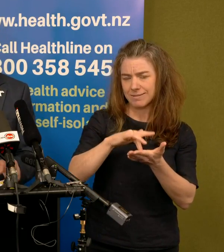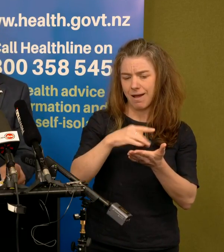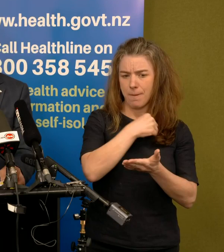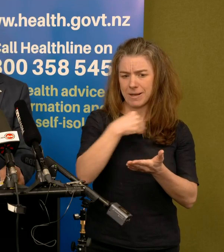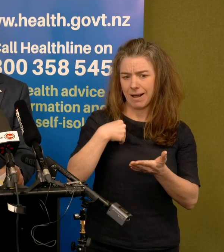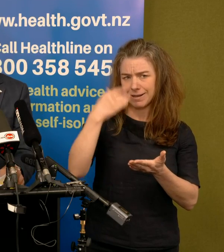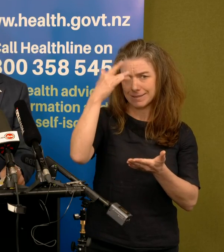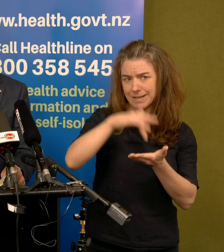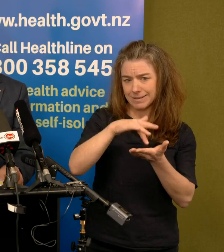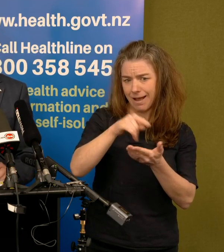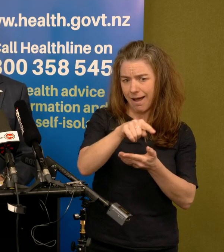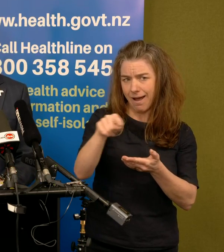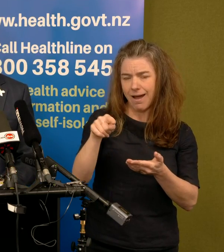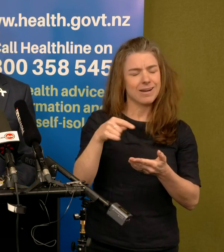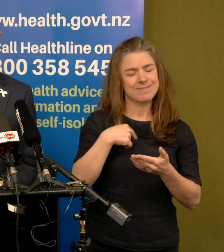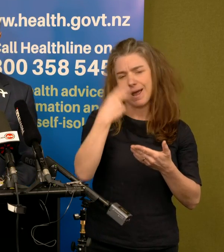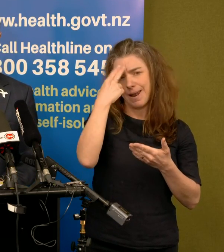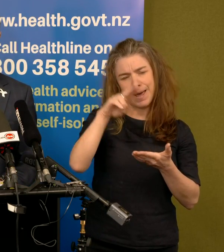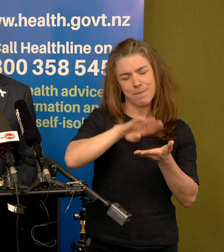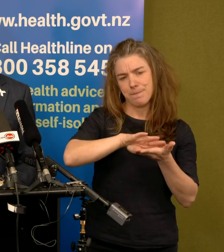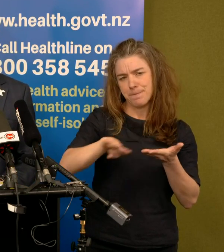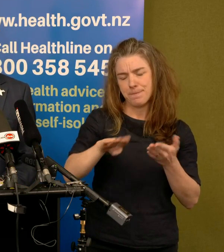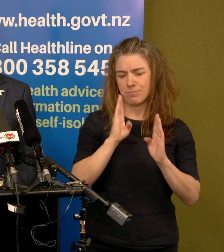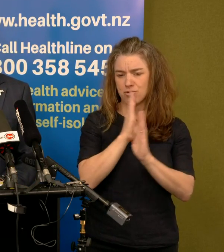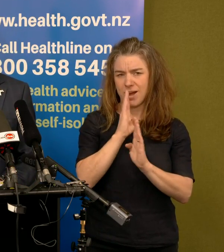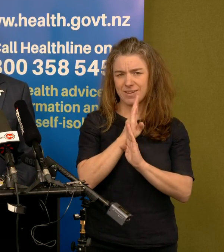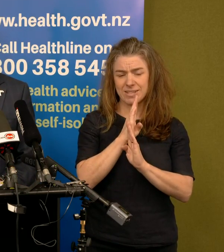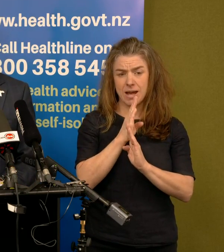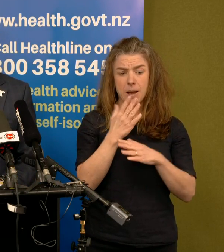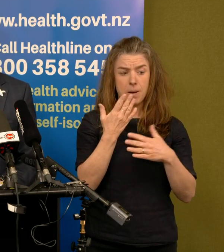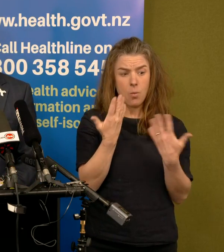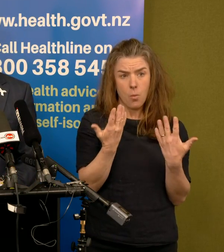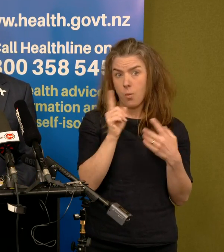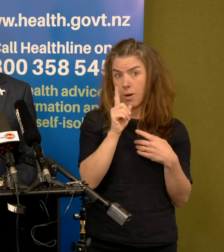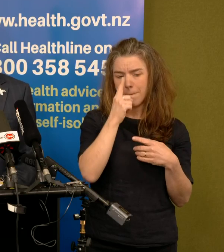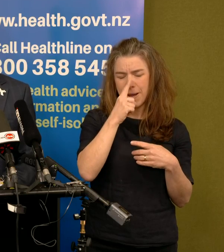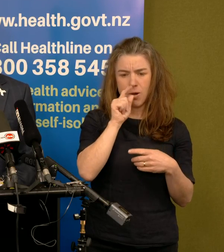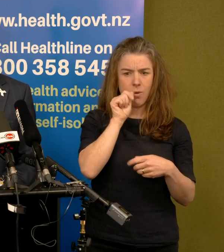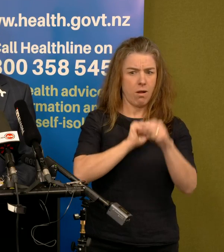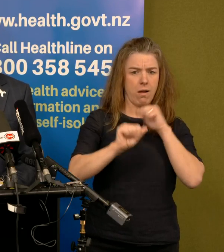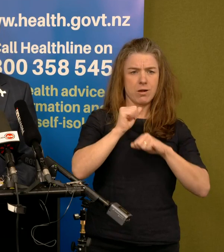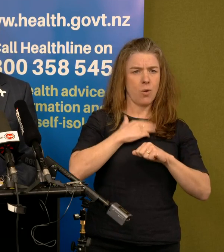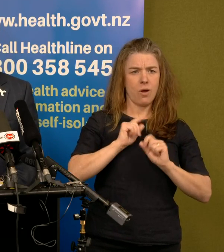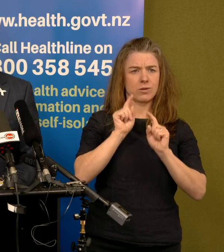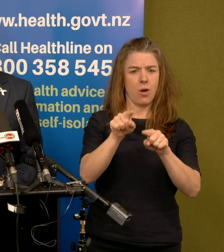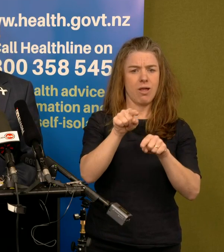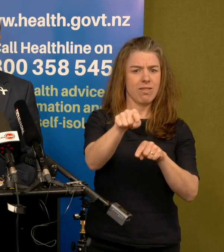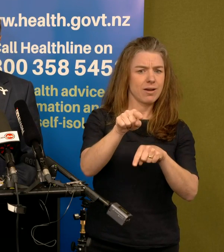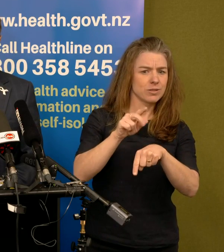the centres, and we do not want the public to be concerned about visiting their own general practice for routine visits.